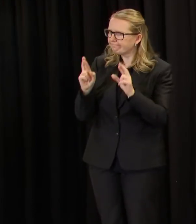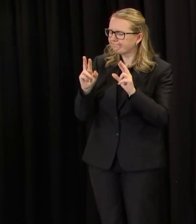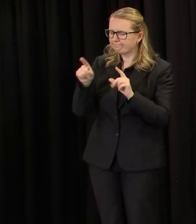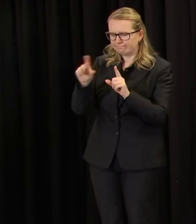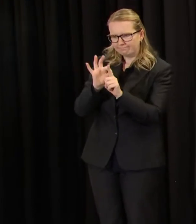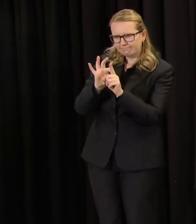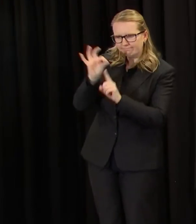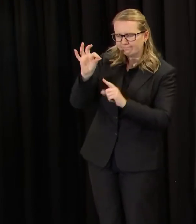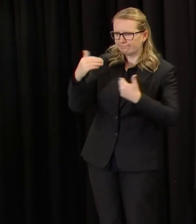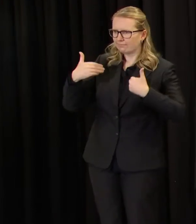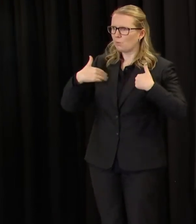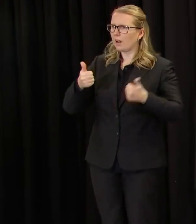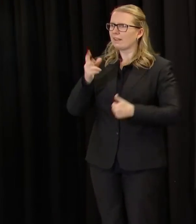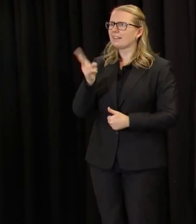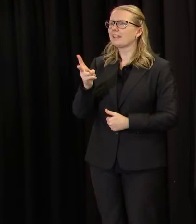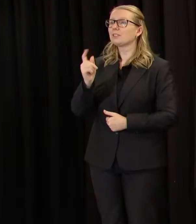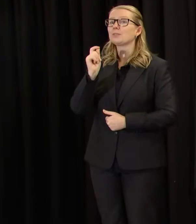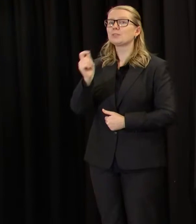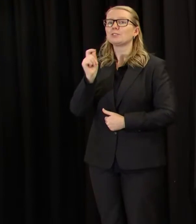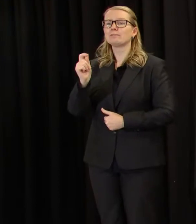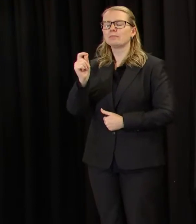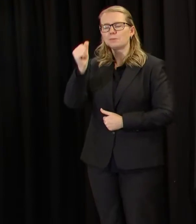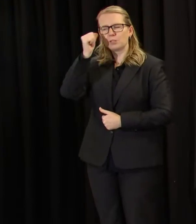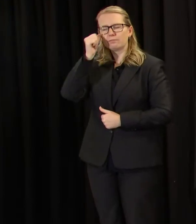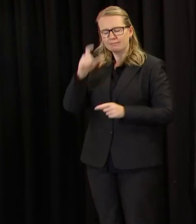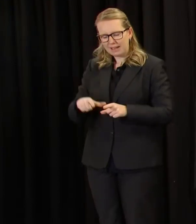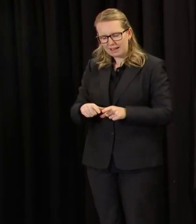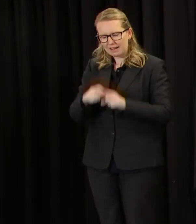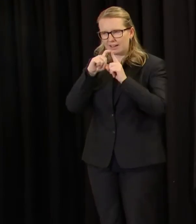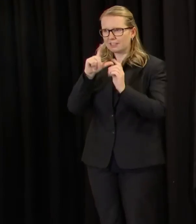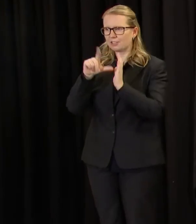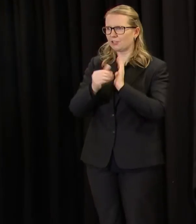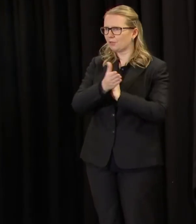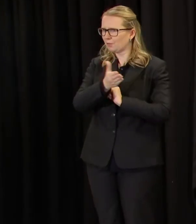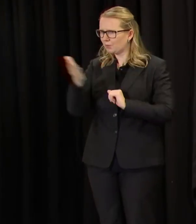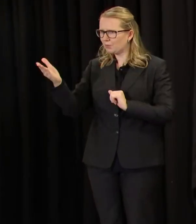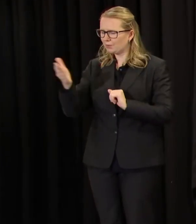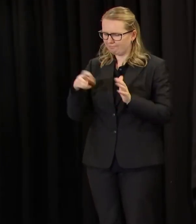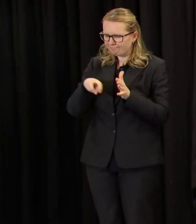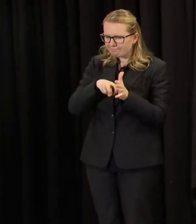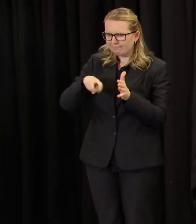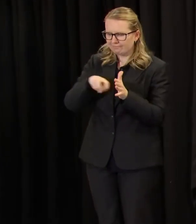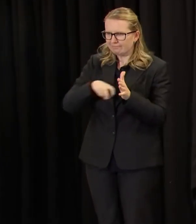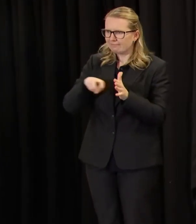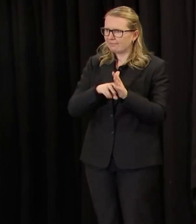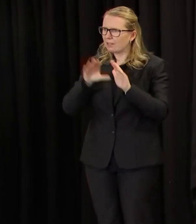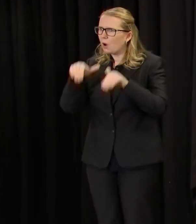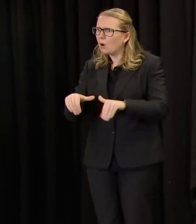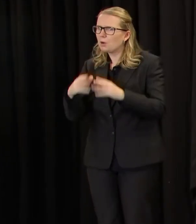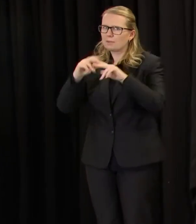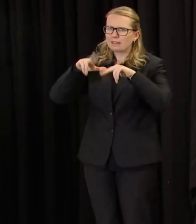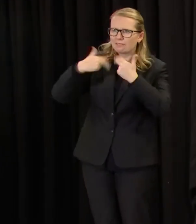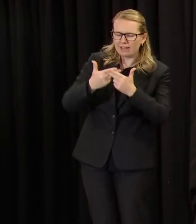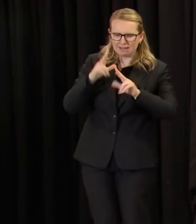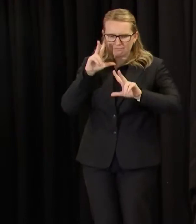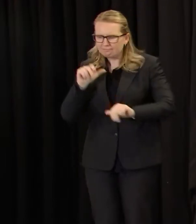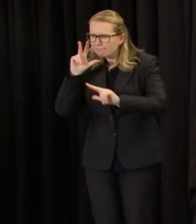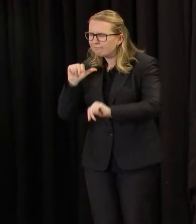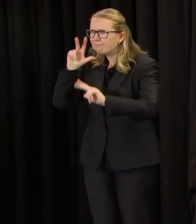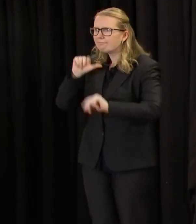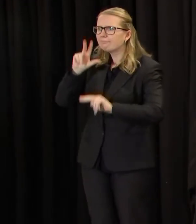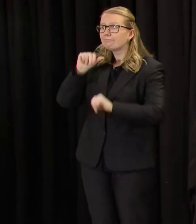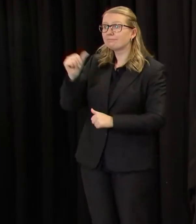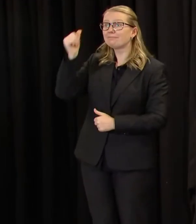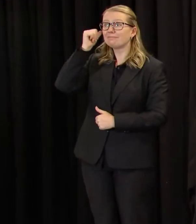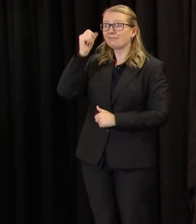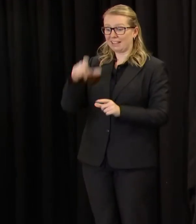the best of recoveries, and we understand that you're doing it tough at the moment. I really want people to understand that it's hard enough